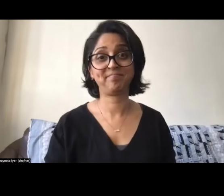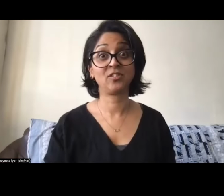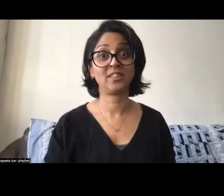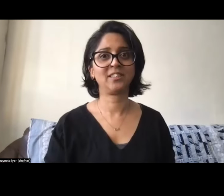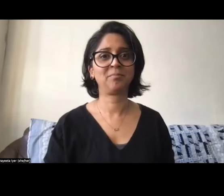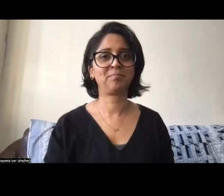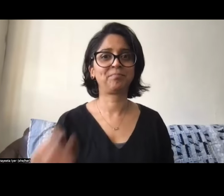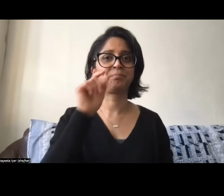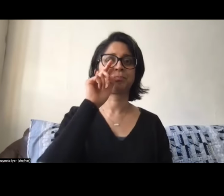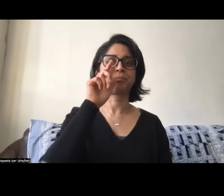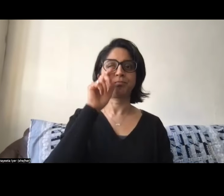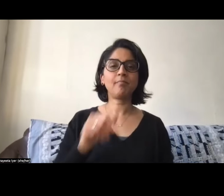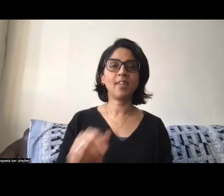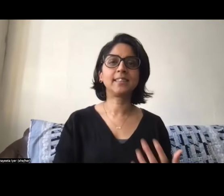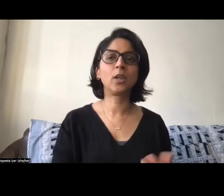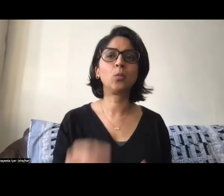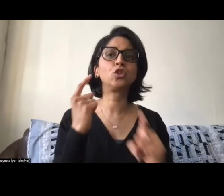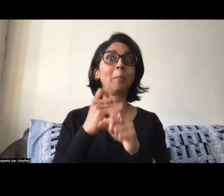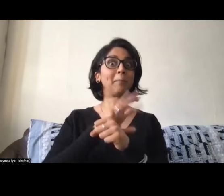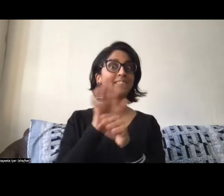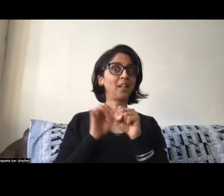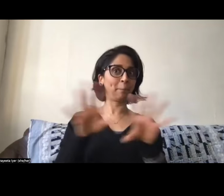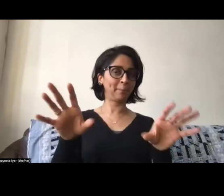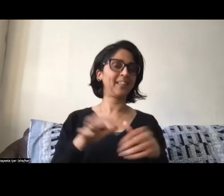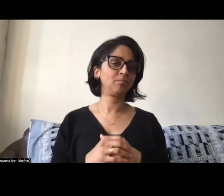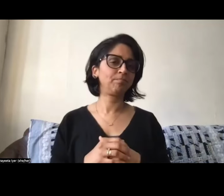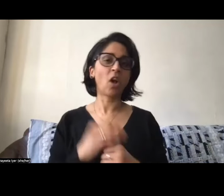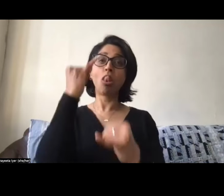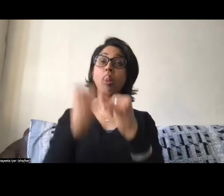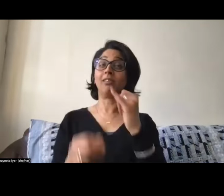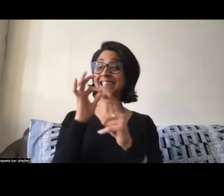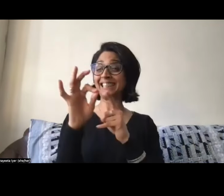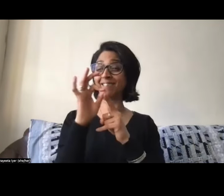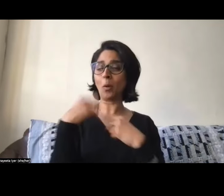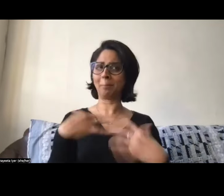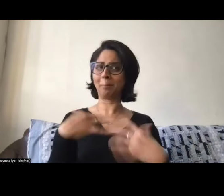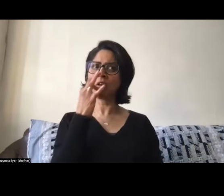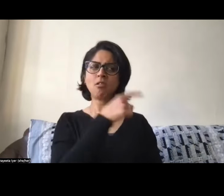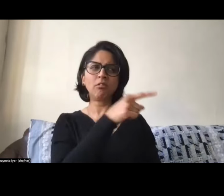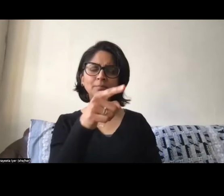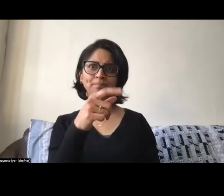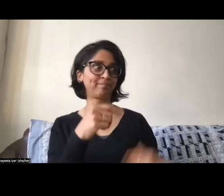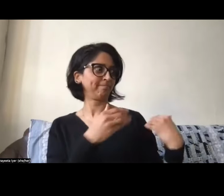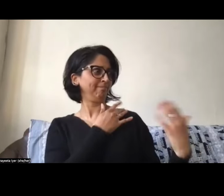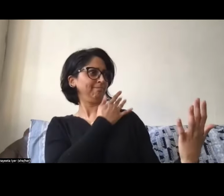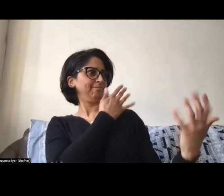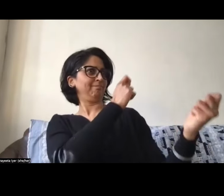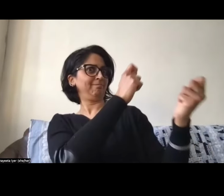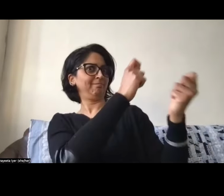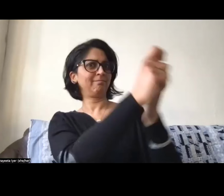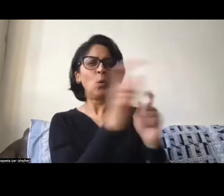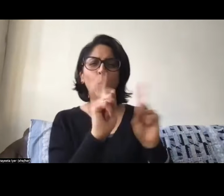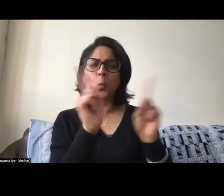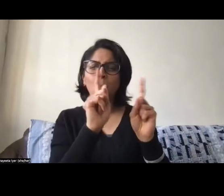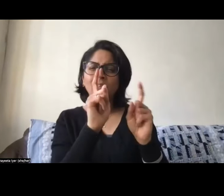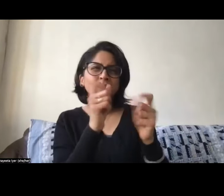strong woman, which I thought was very powerful. If I talk now about the impact of COVID, in